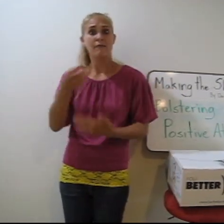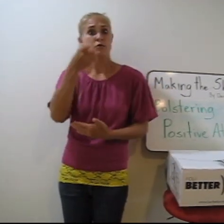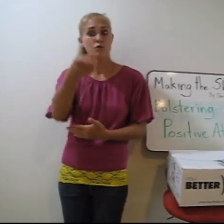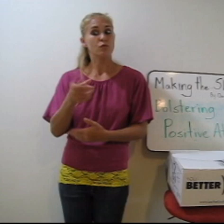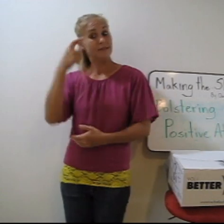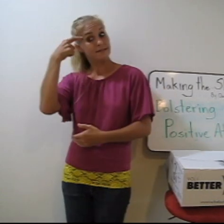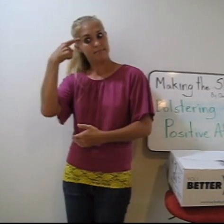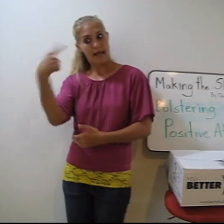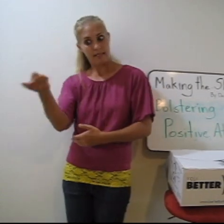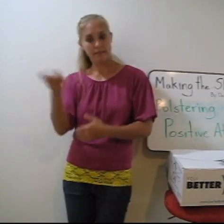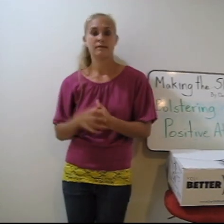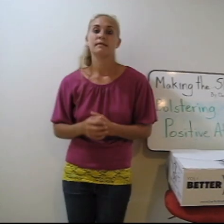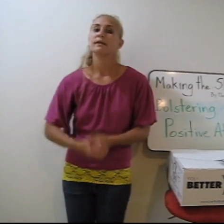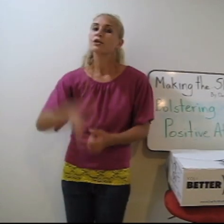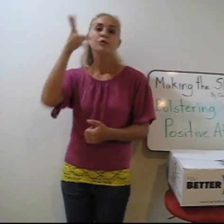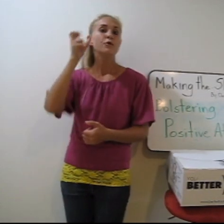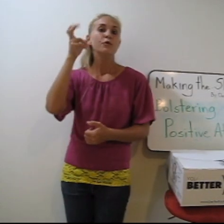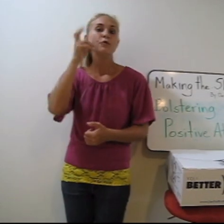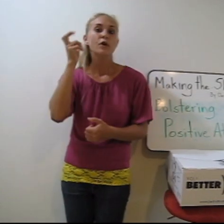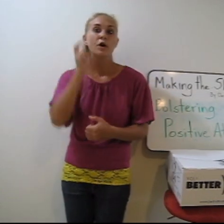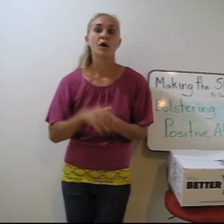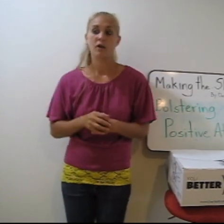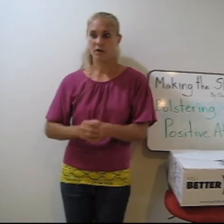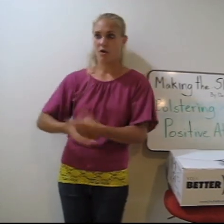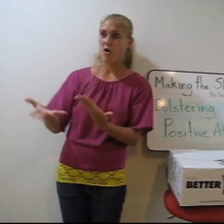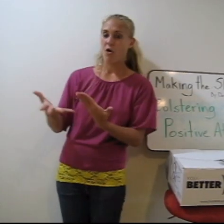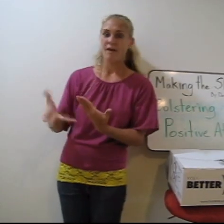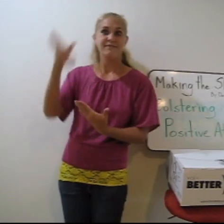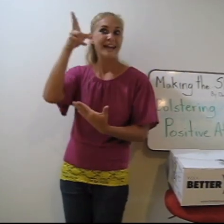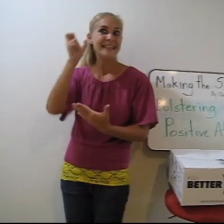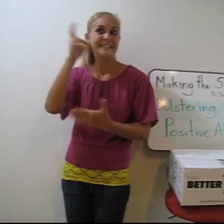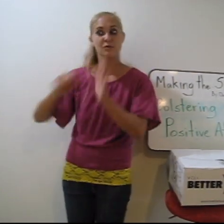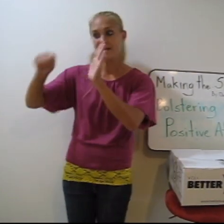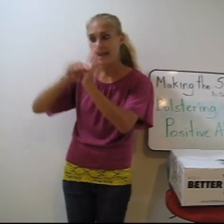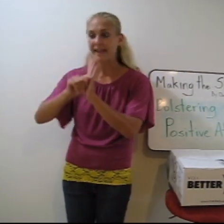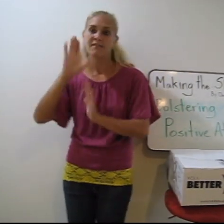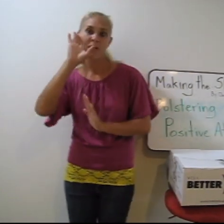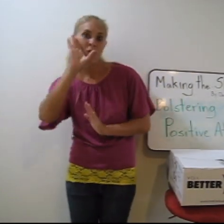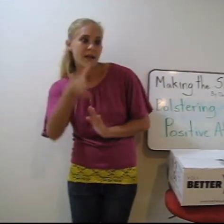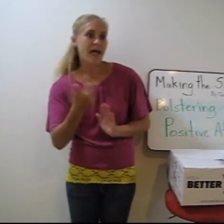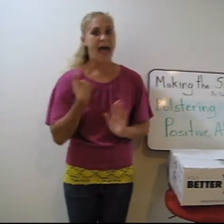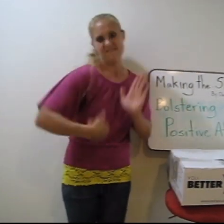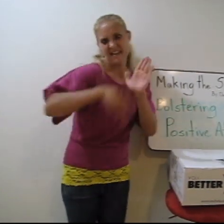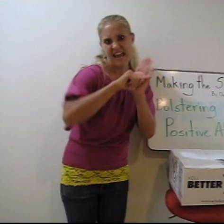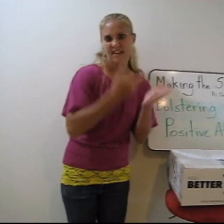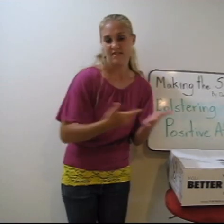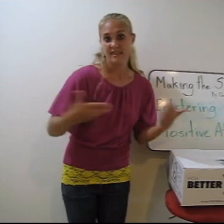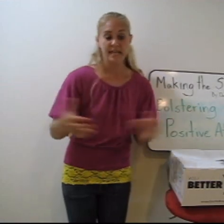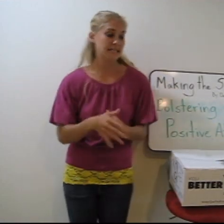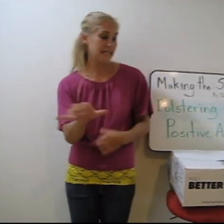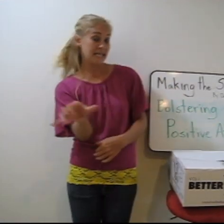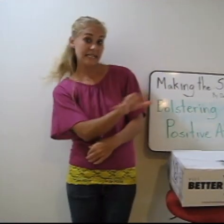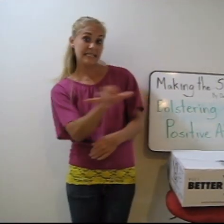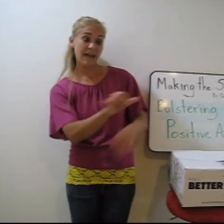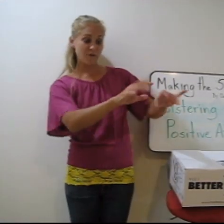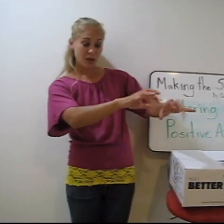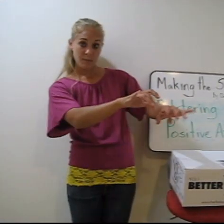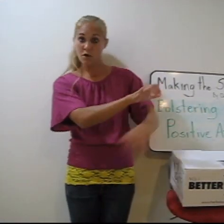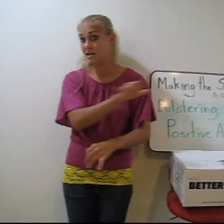you've heard the axiom, garbage in, garbage out. This is true for computer programming and for the information you allow to